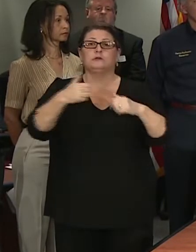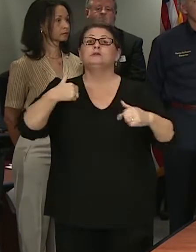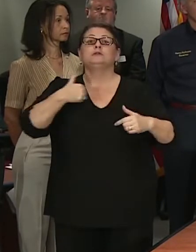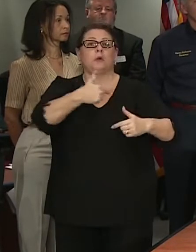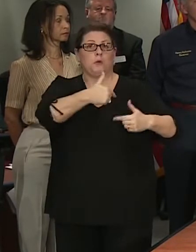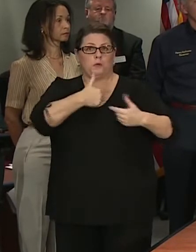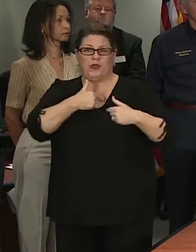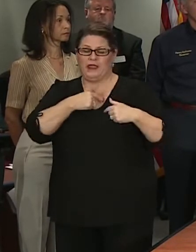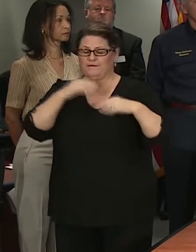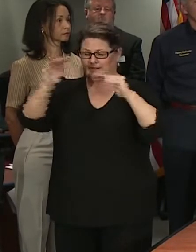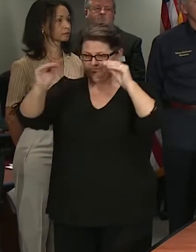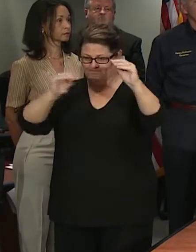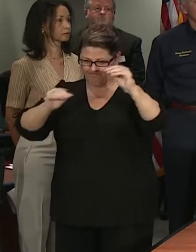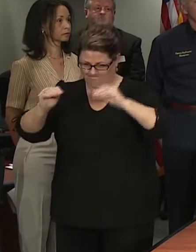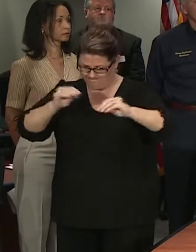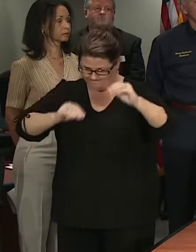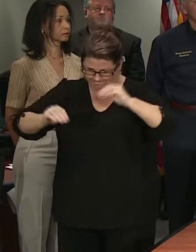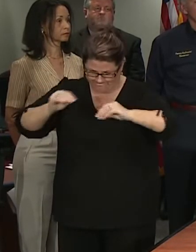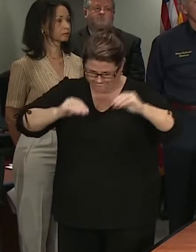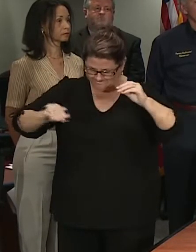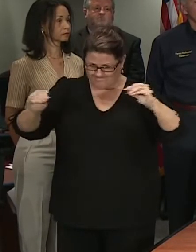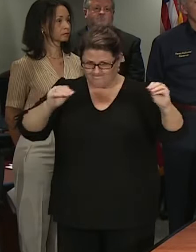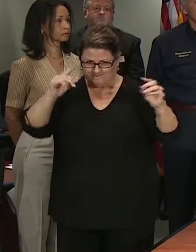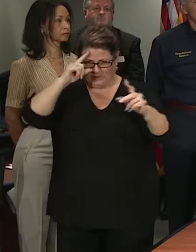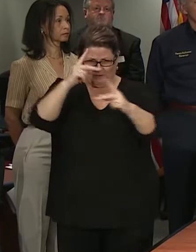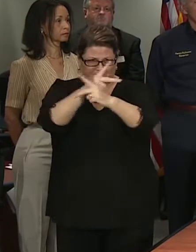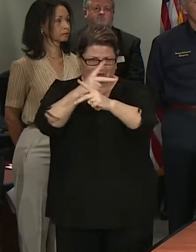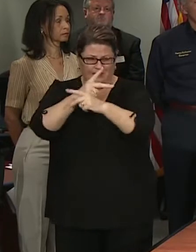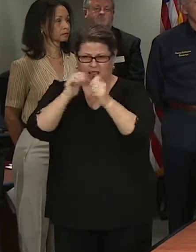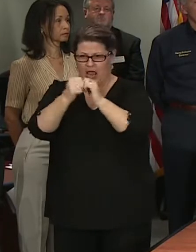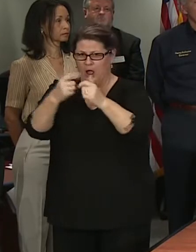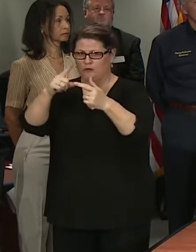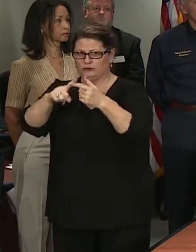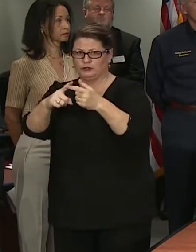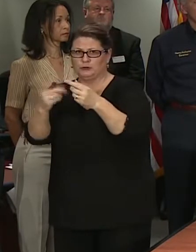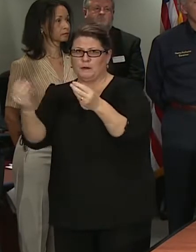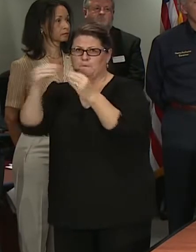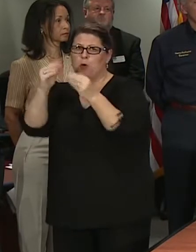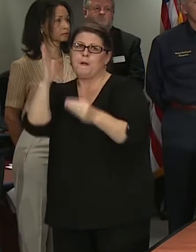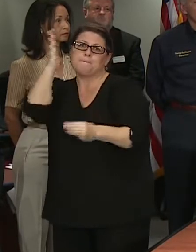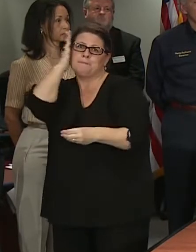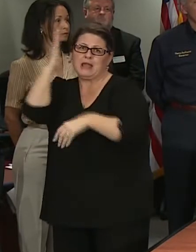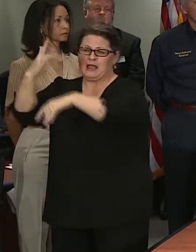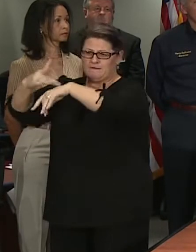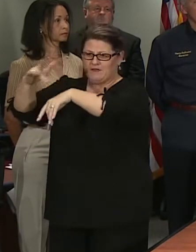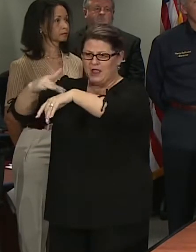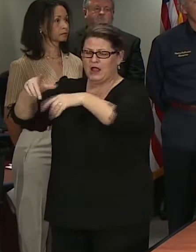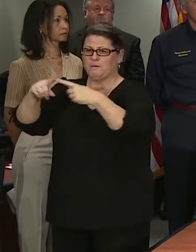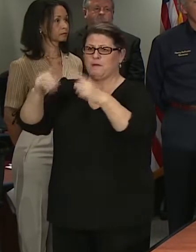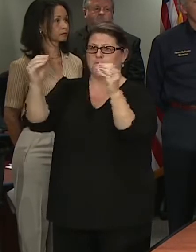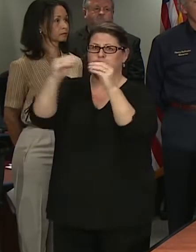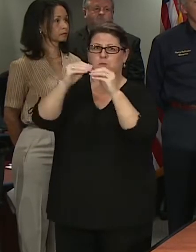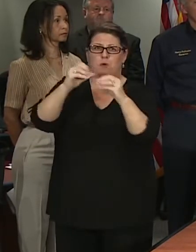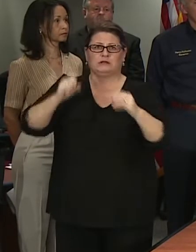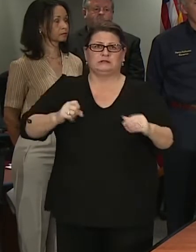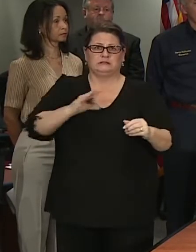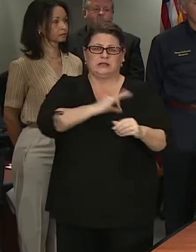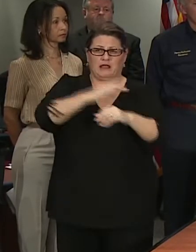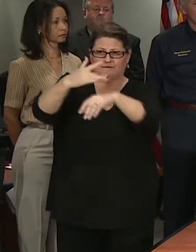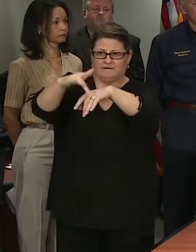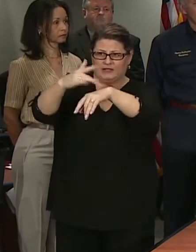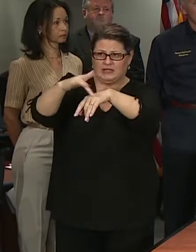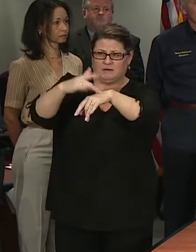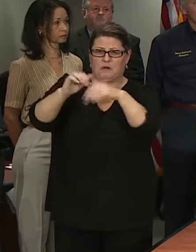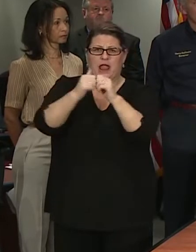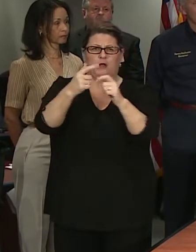tiered response to increase the bed space, staffing, and other support services needed to operate a medical facility.